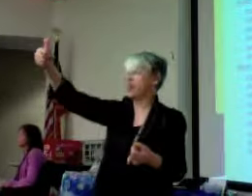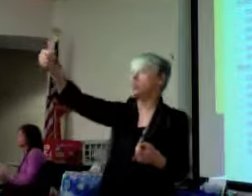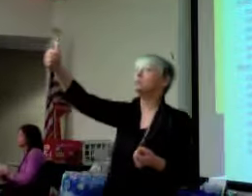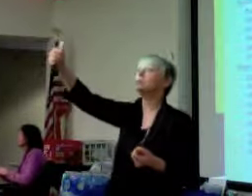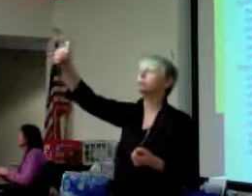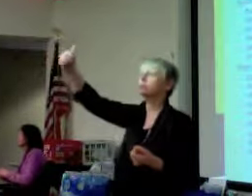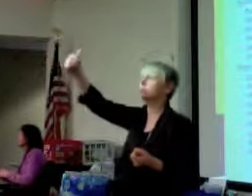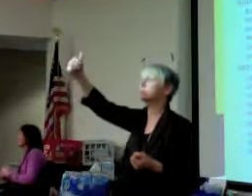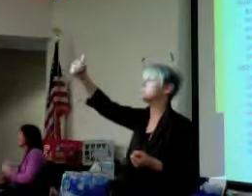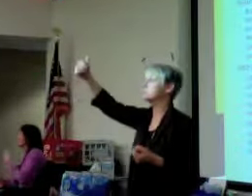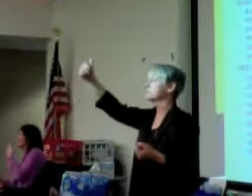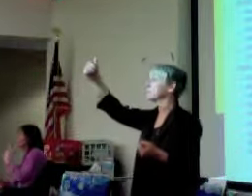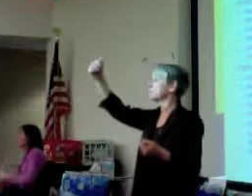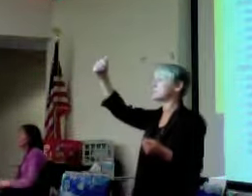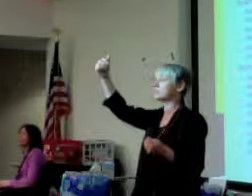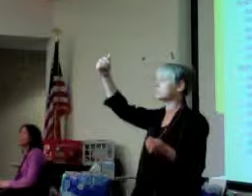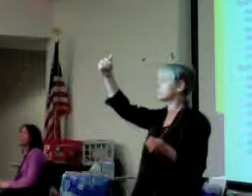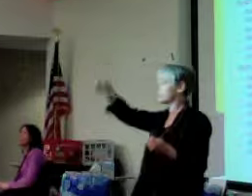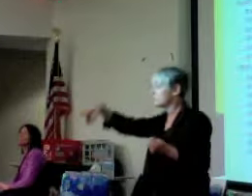Sometimes anger.